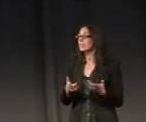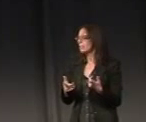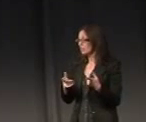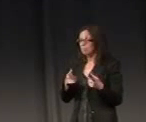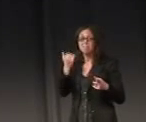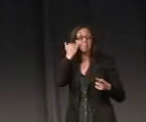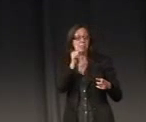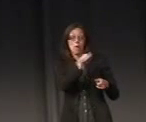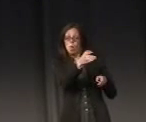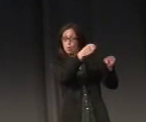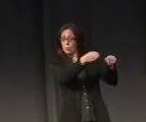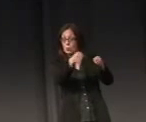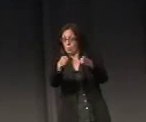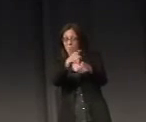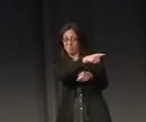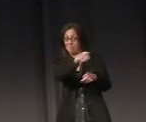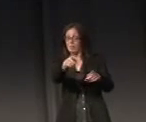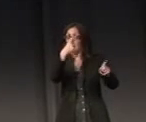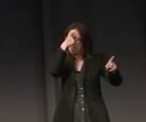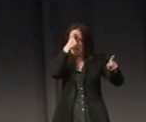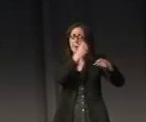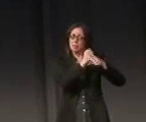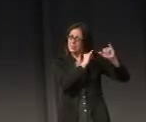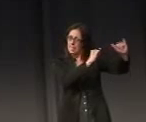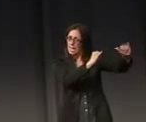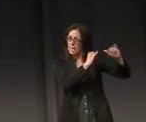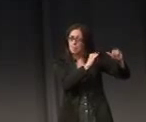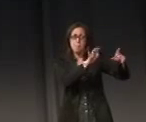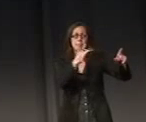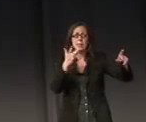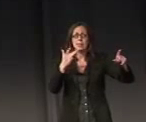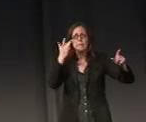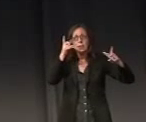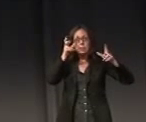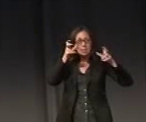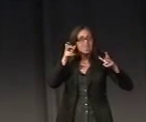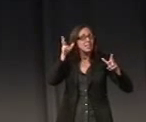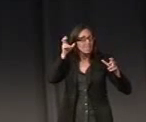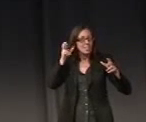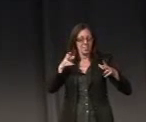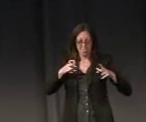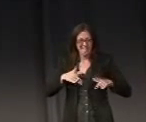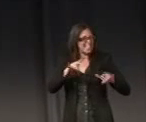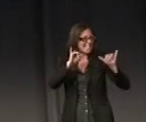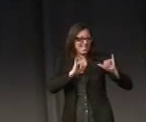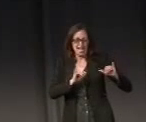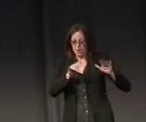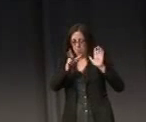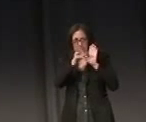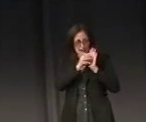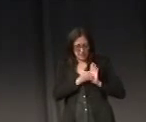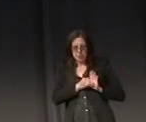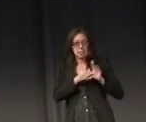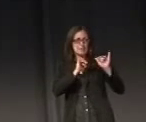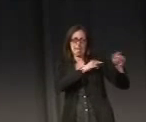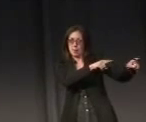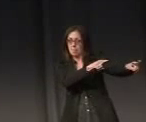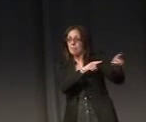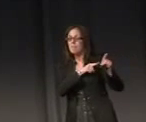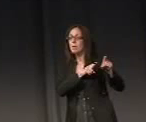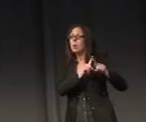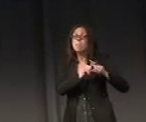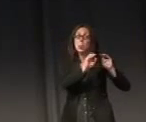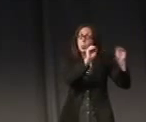ours, and with senses like ours, but without any preliminary education, might receive from a suitably